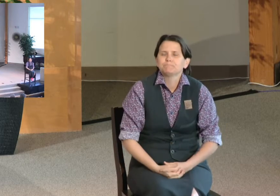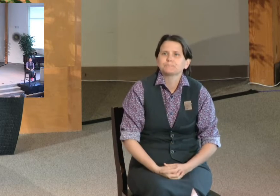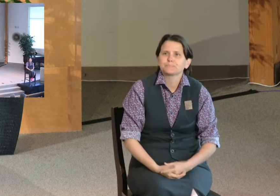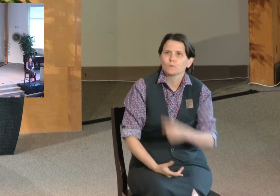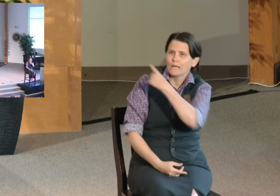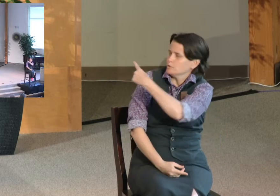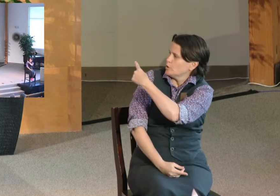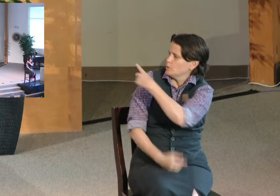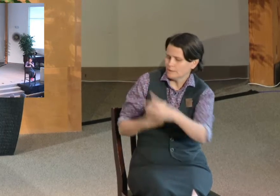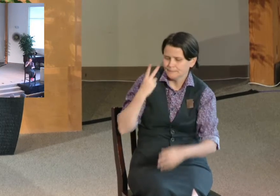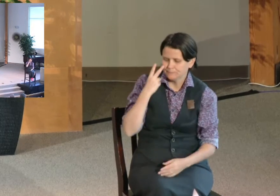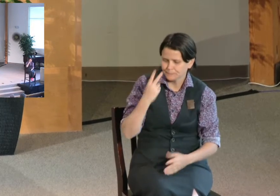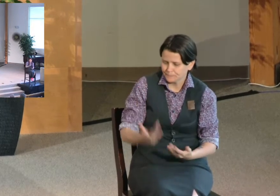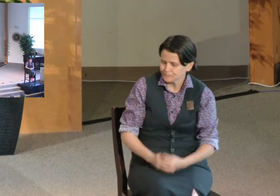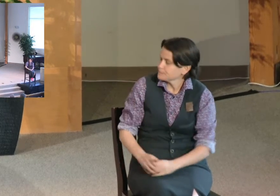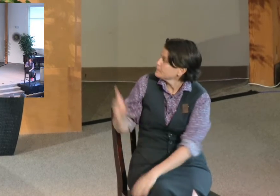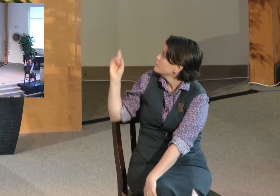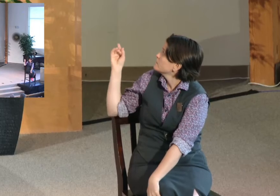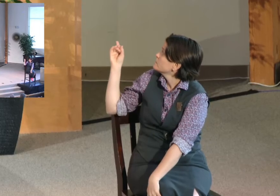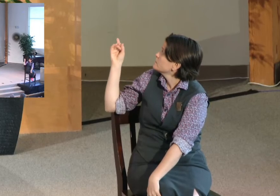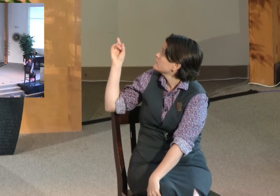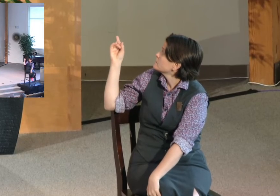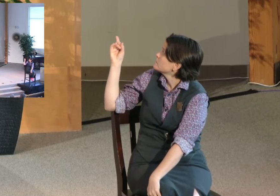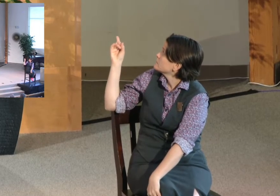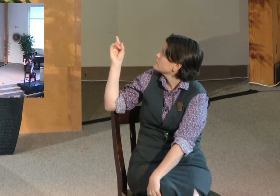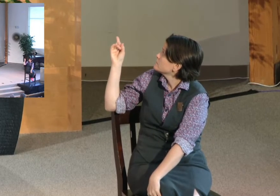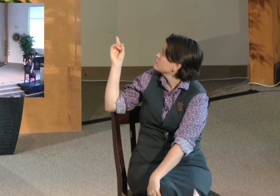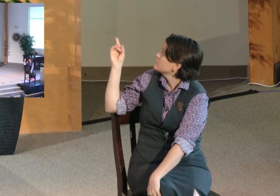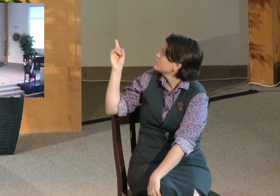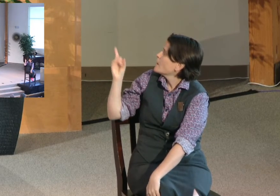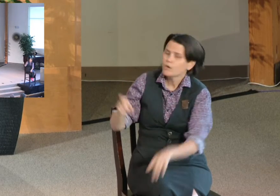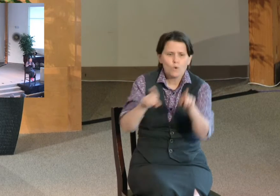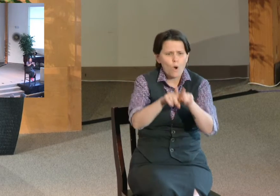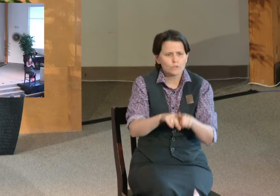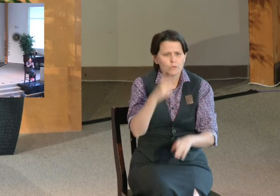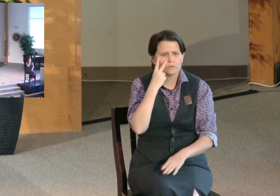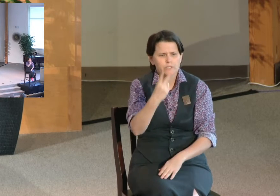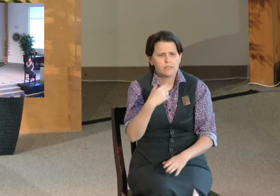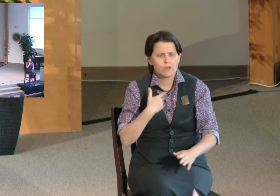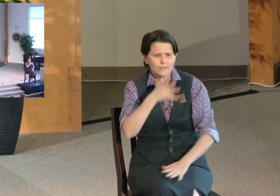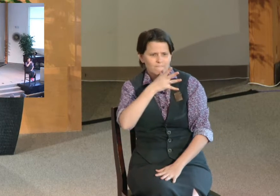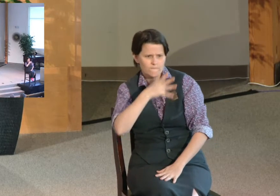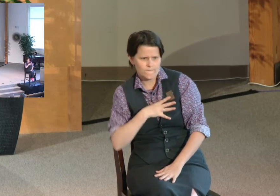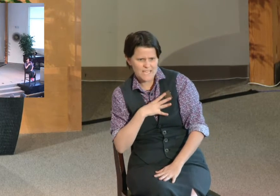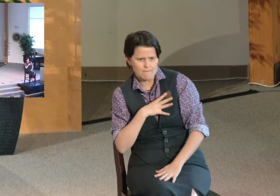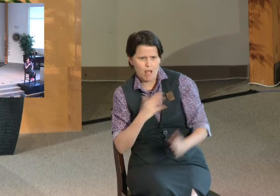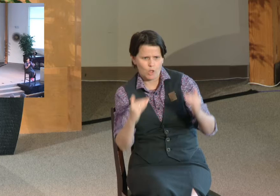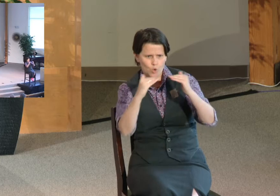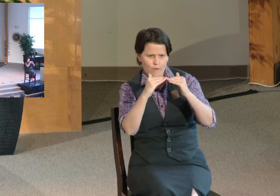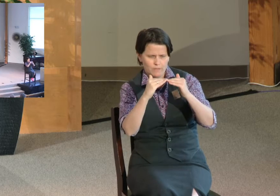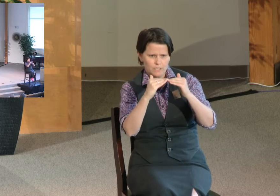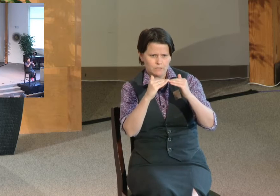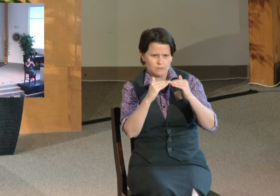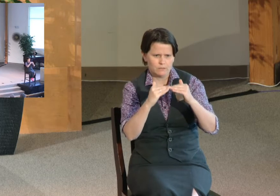underneath that there's a female equivalent represented in that diagram, and I just thought it would be interesting for you to have a look